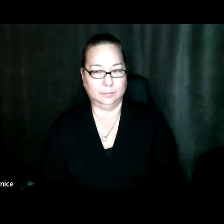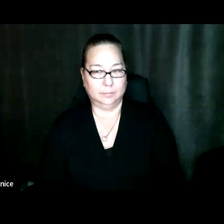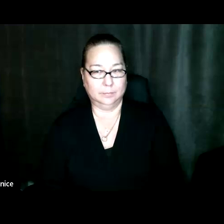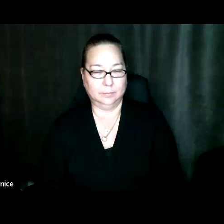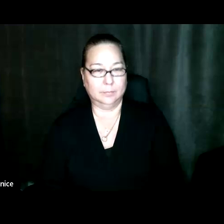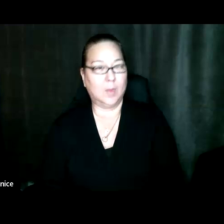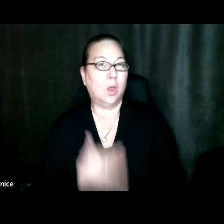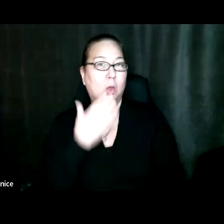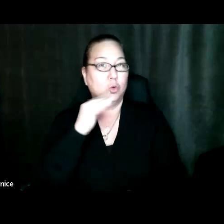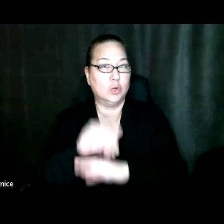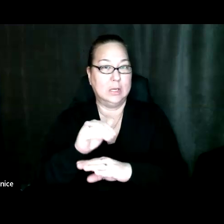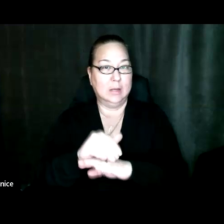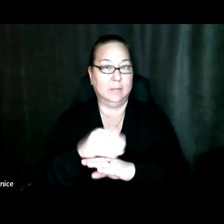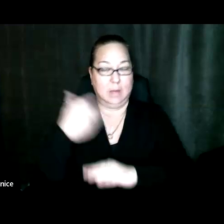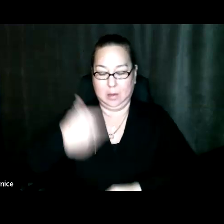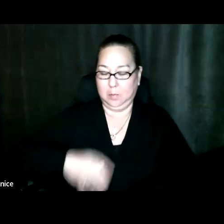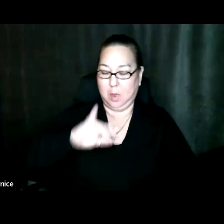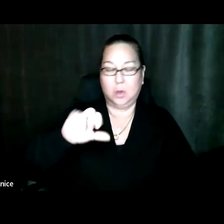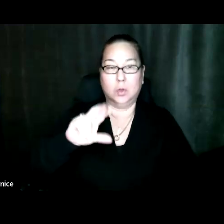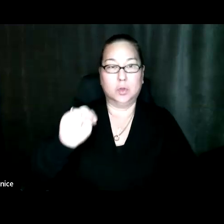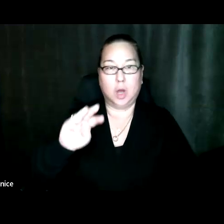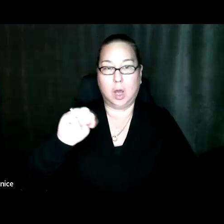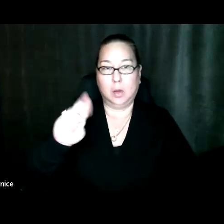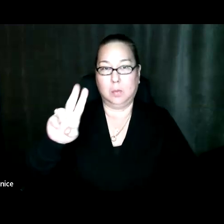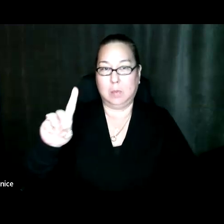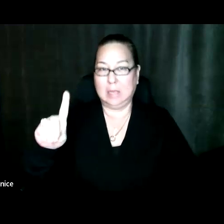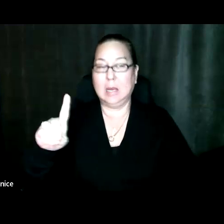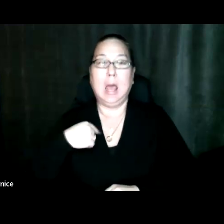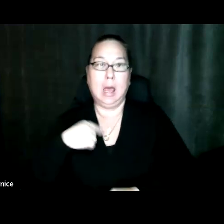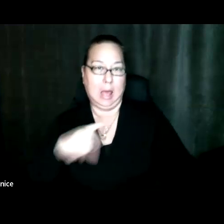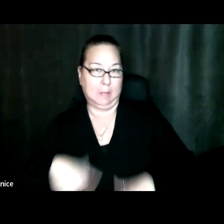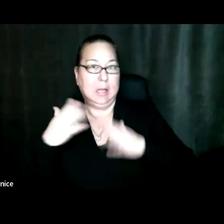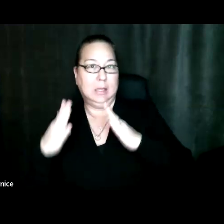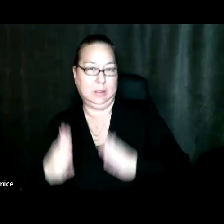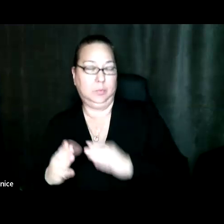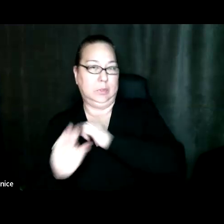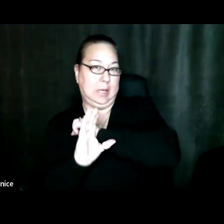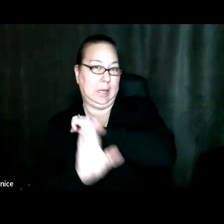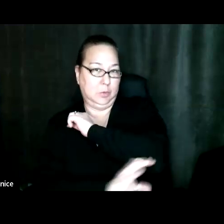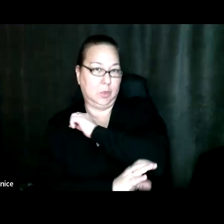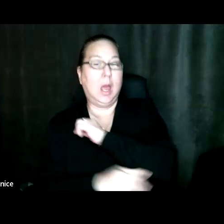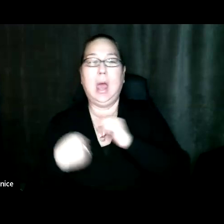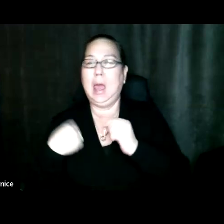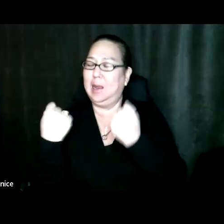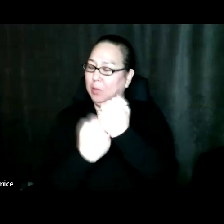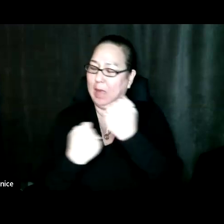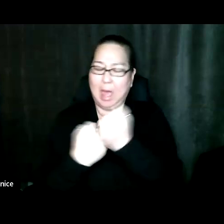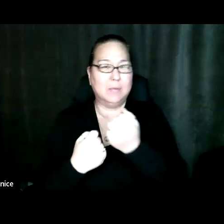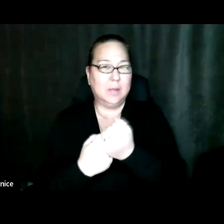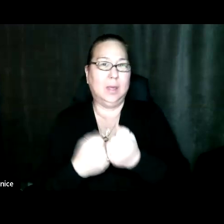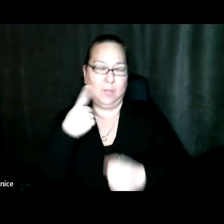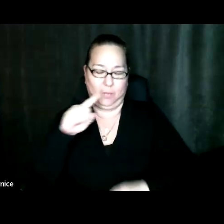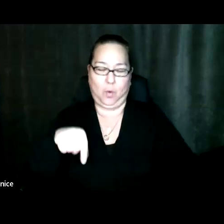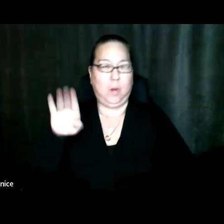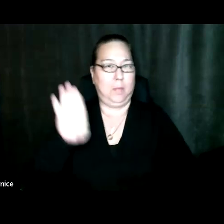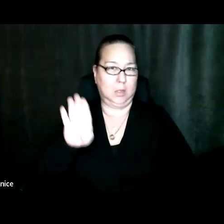Good evening. My name is John Mudd. I'm a resident of Cambridge and a longtime education advocate in Boston.